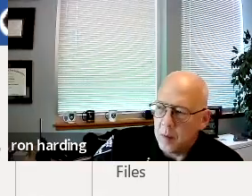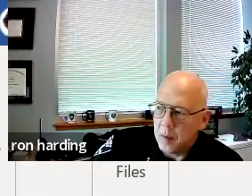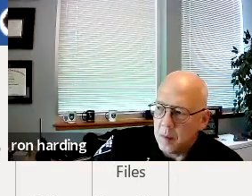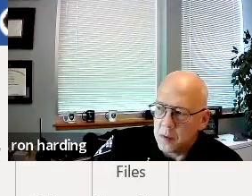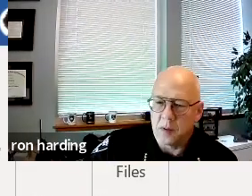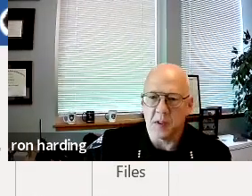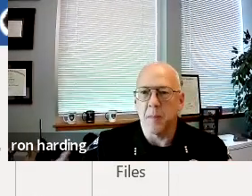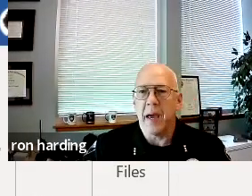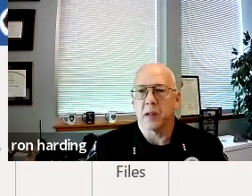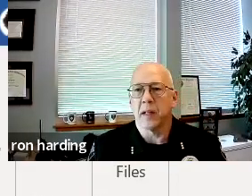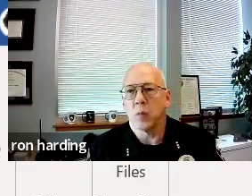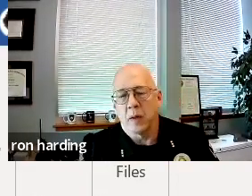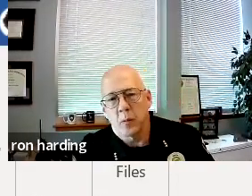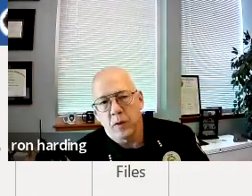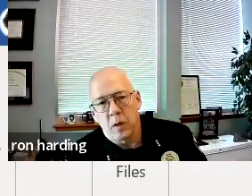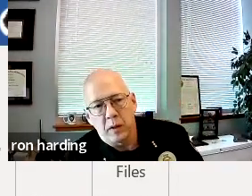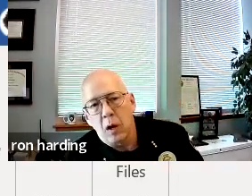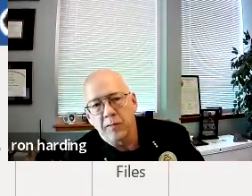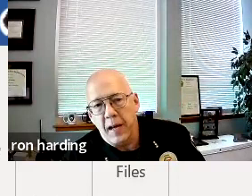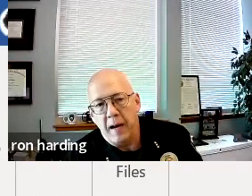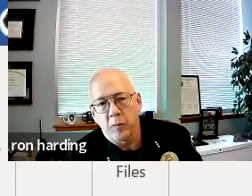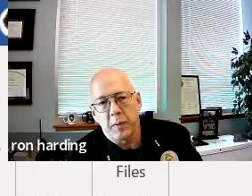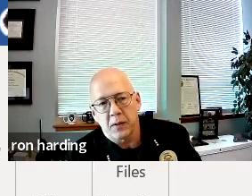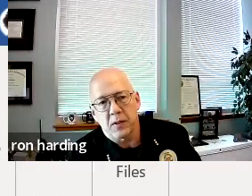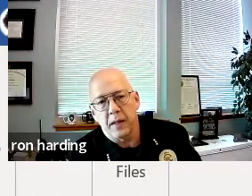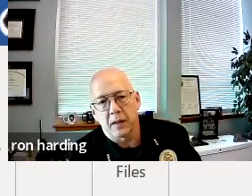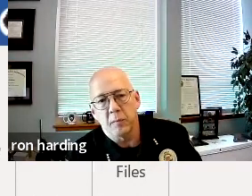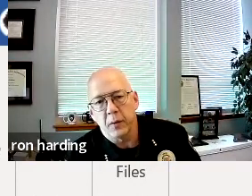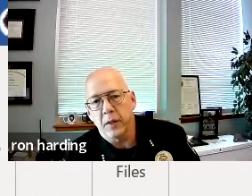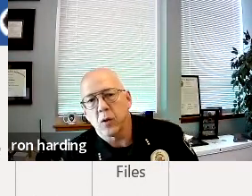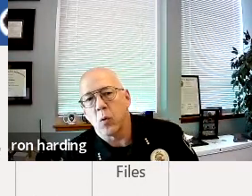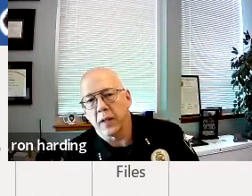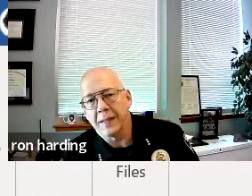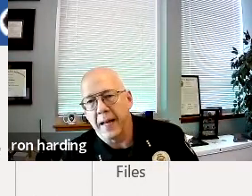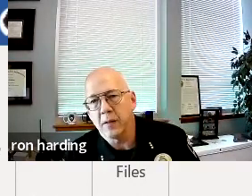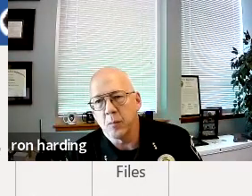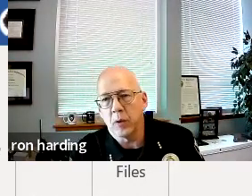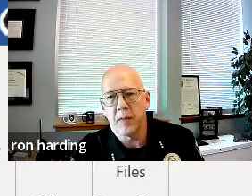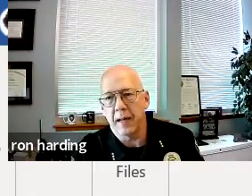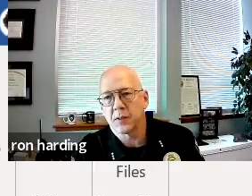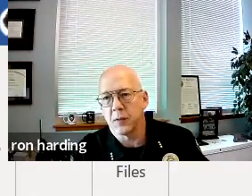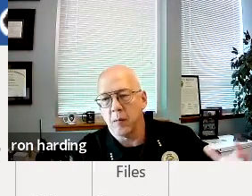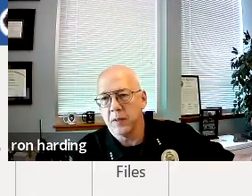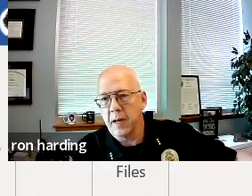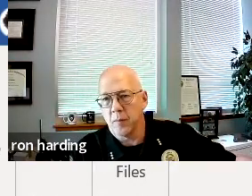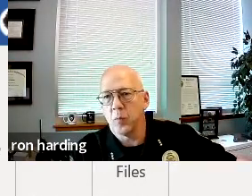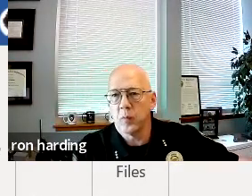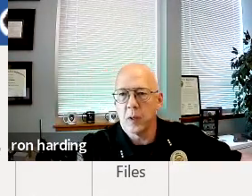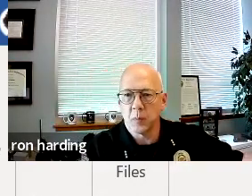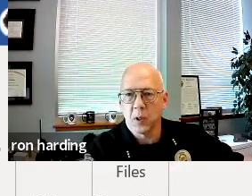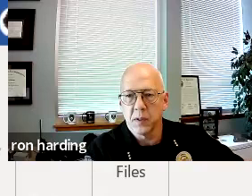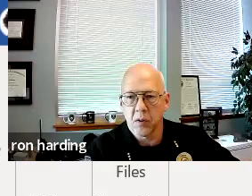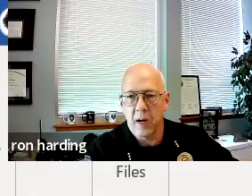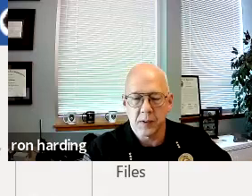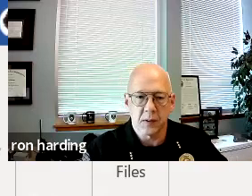mean, systematically, what we'd love to have would be, say, a community court in tandem with that, so that